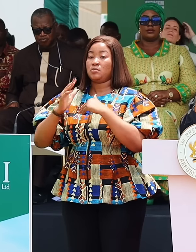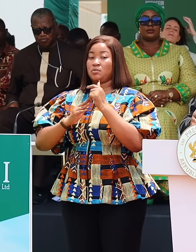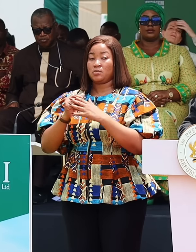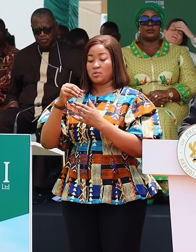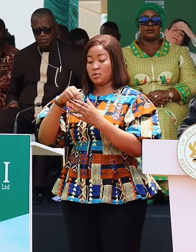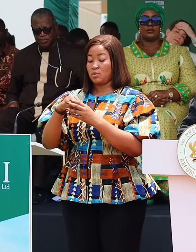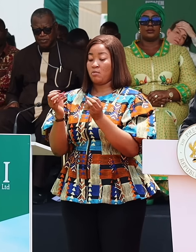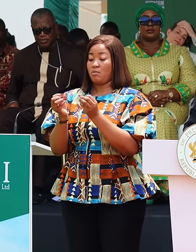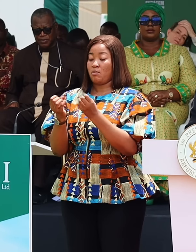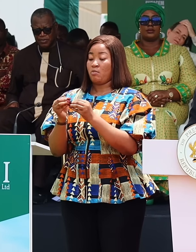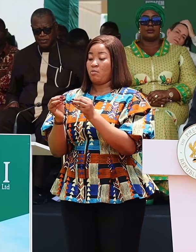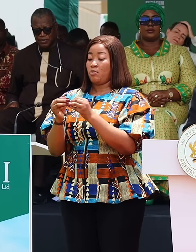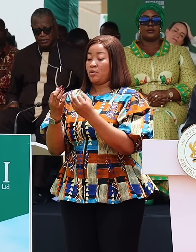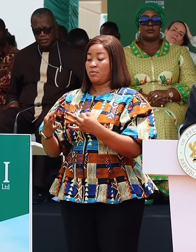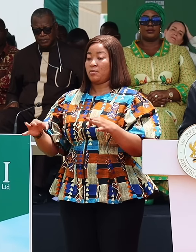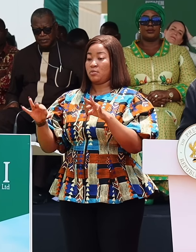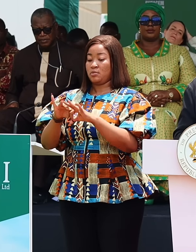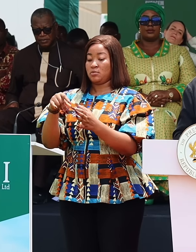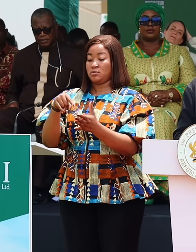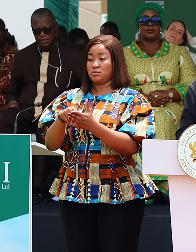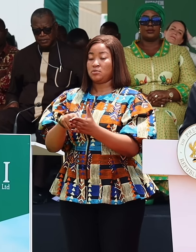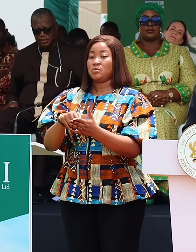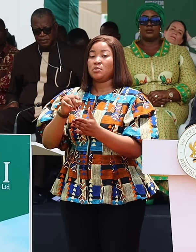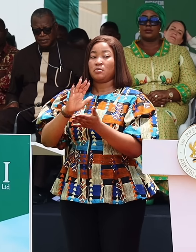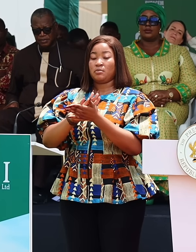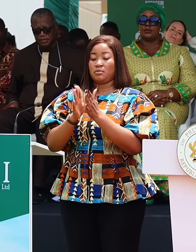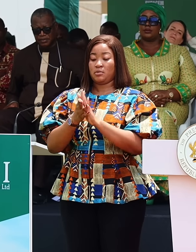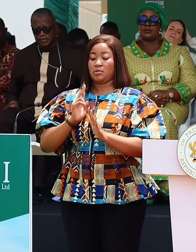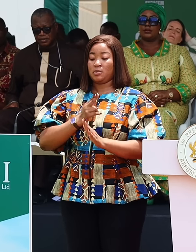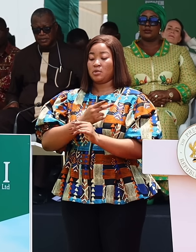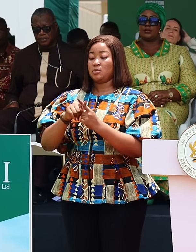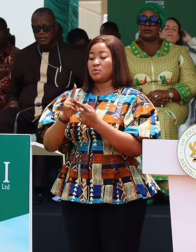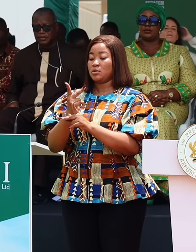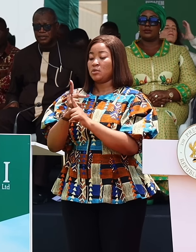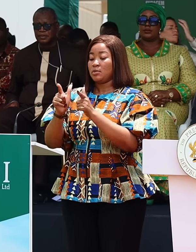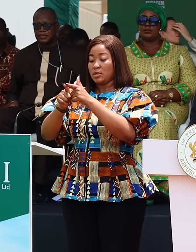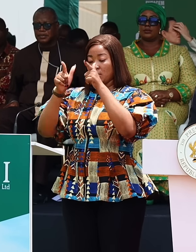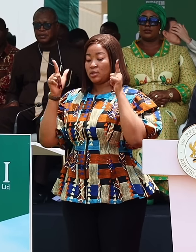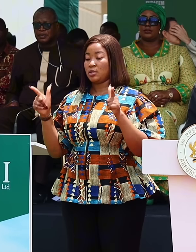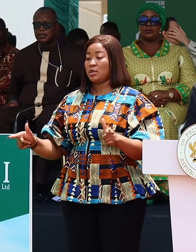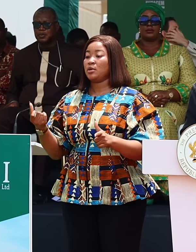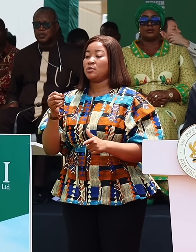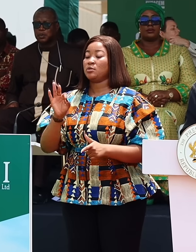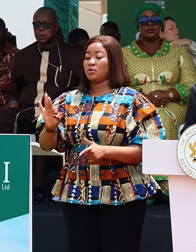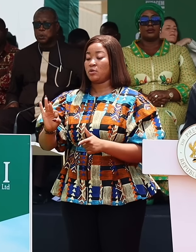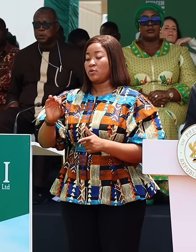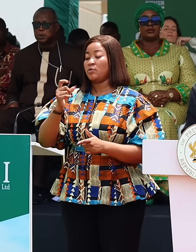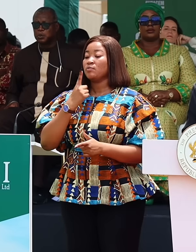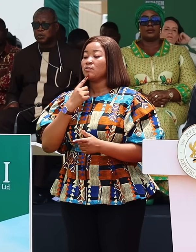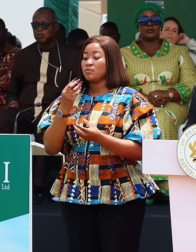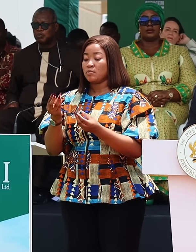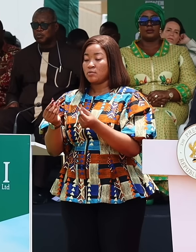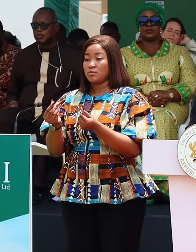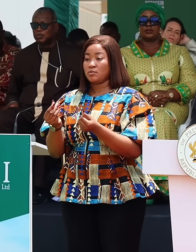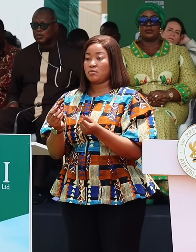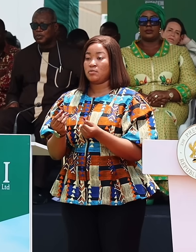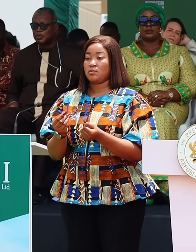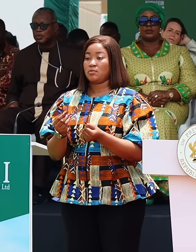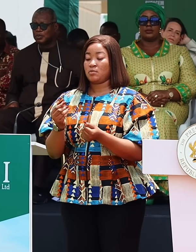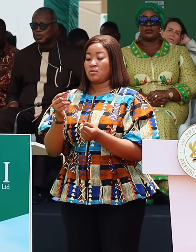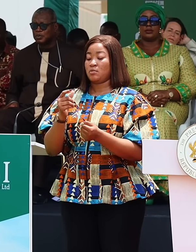more importantly, this innovation enables us to replace large amounts of calcined clay, large amounts